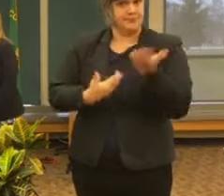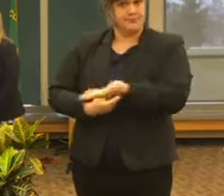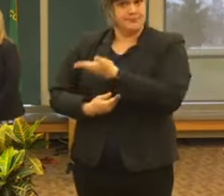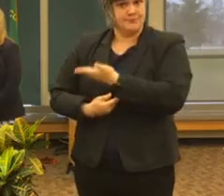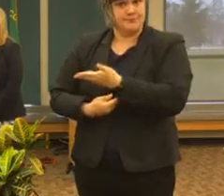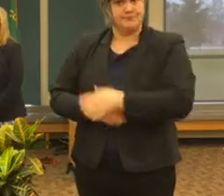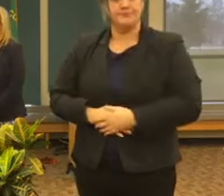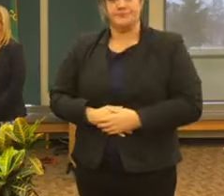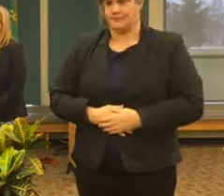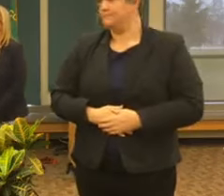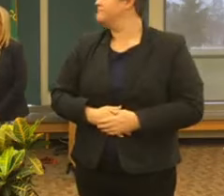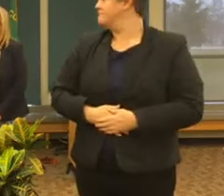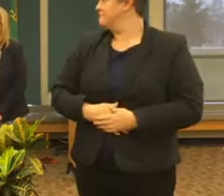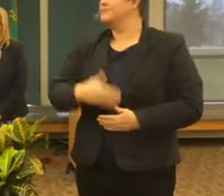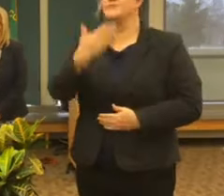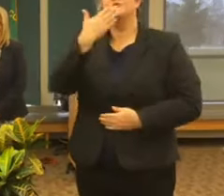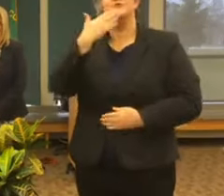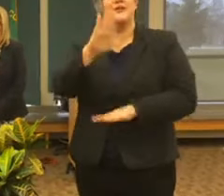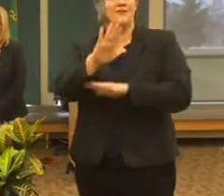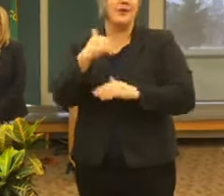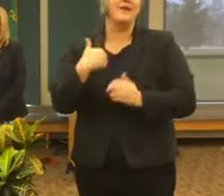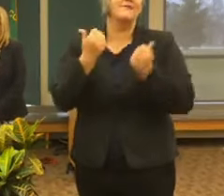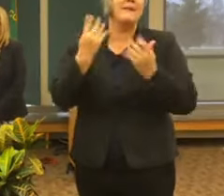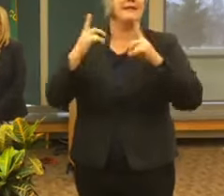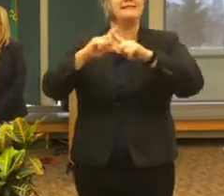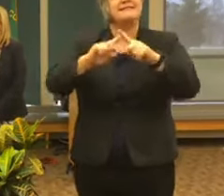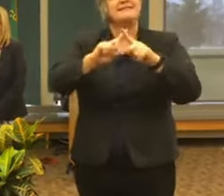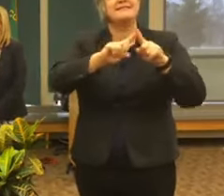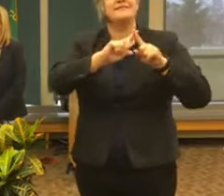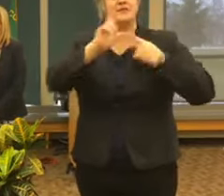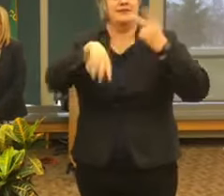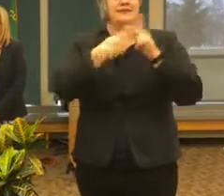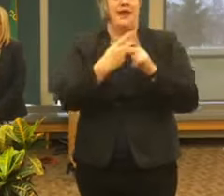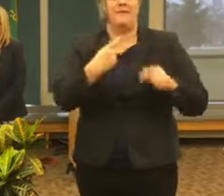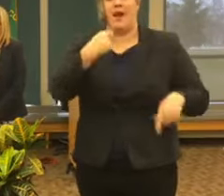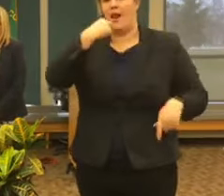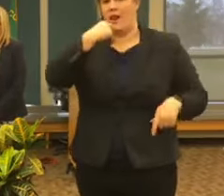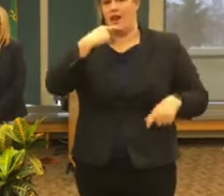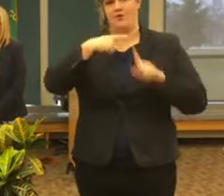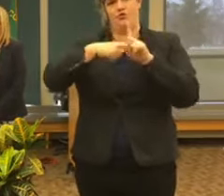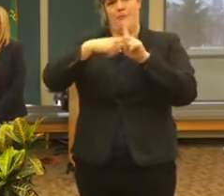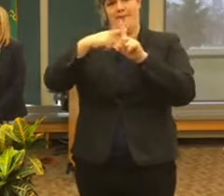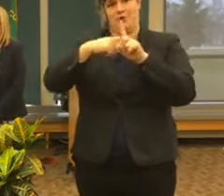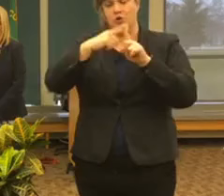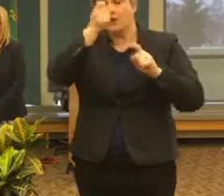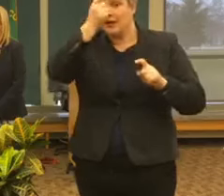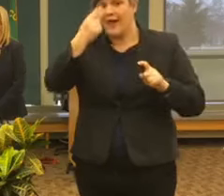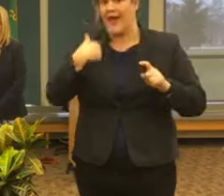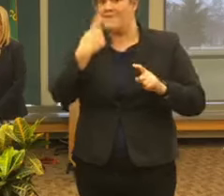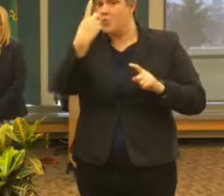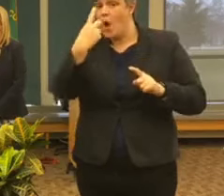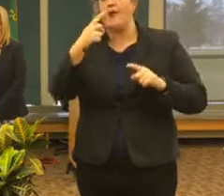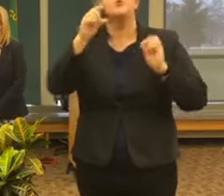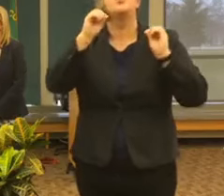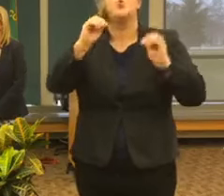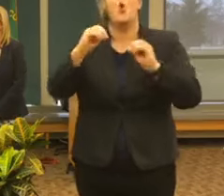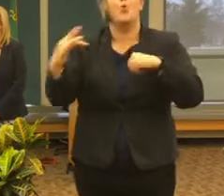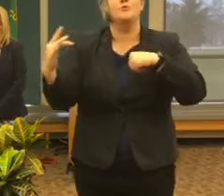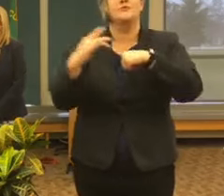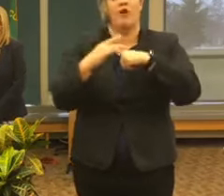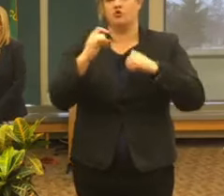Good afternoon. There are many models of thermometers that you can use, but what we're recommending is a no-touch forehead